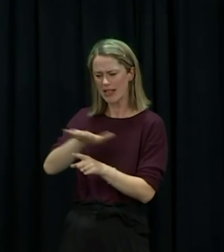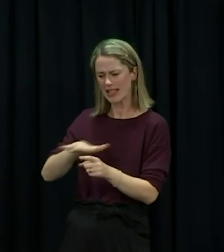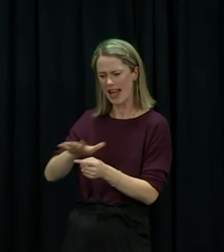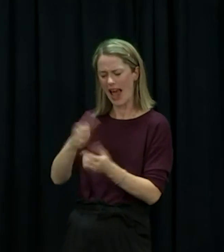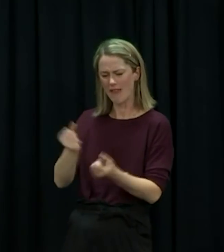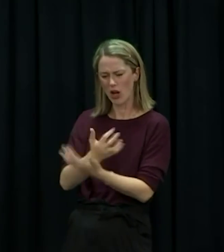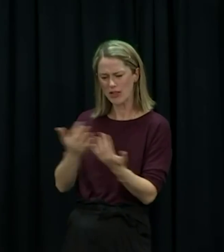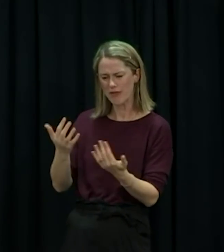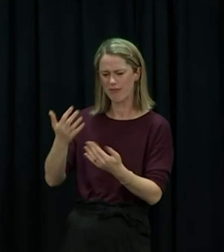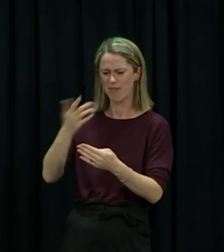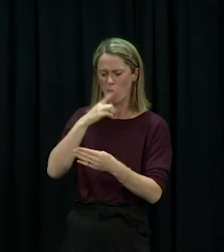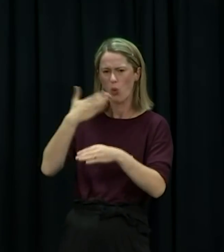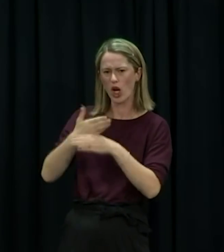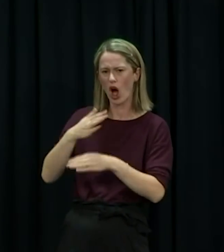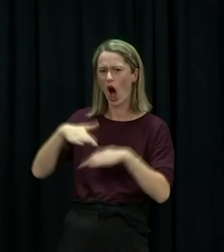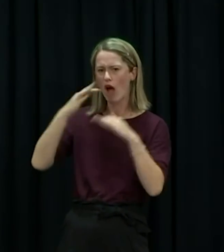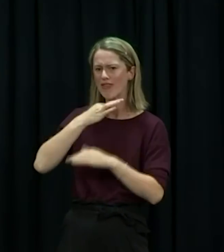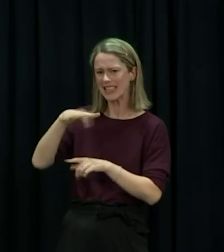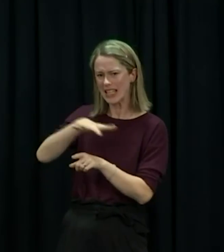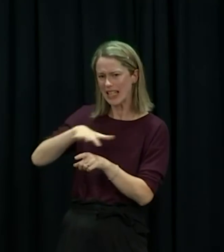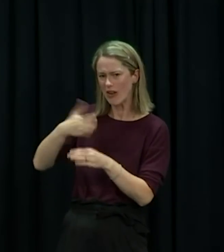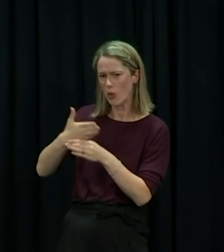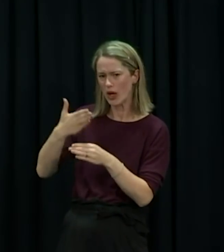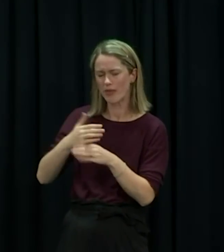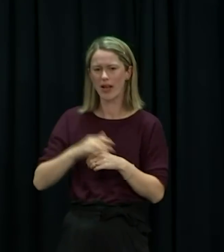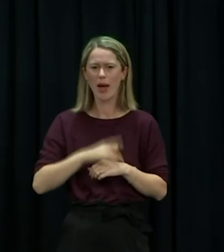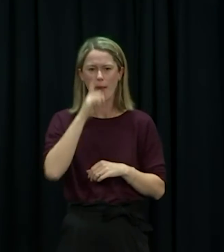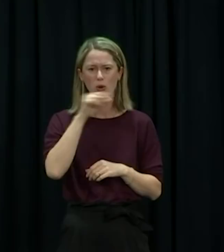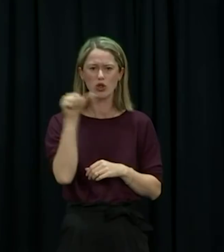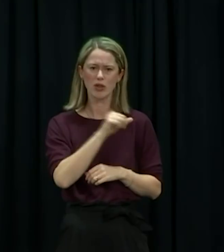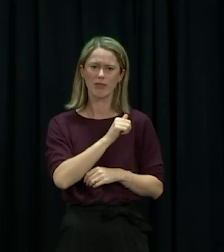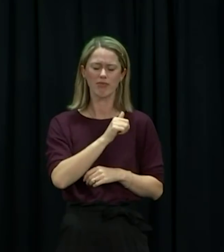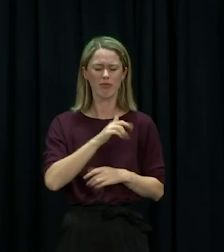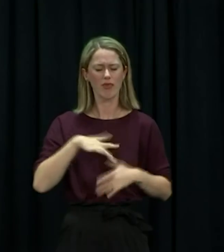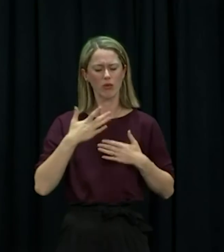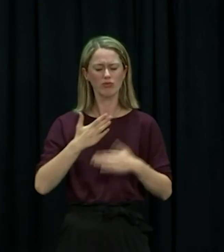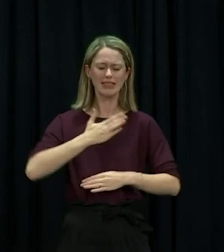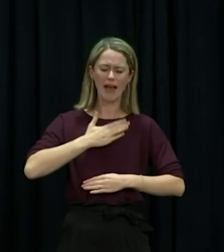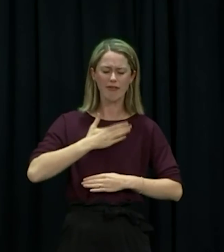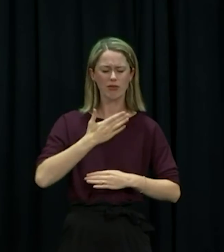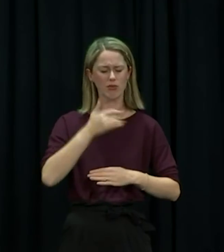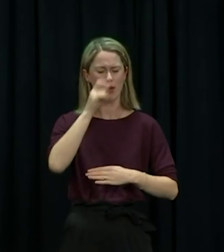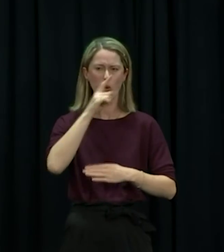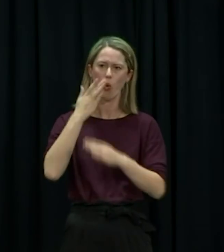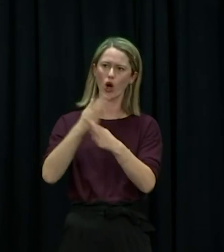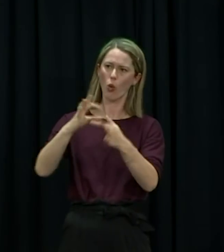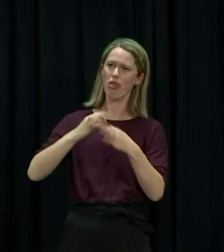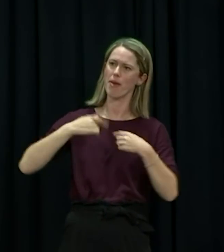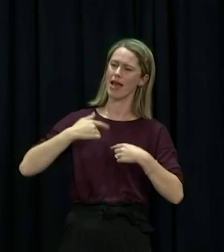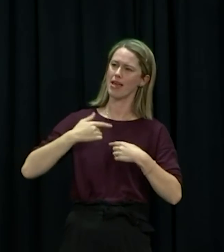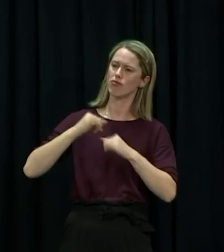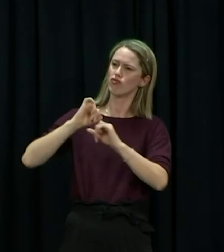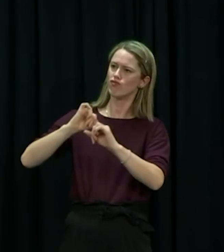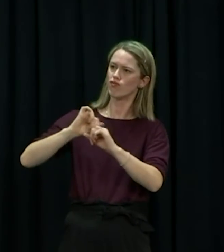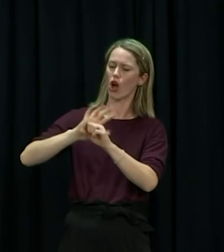of high-risk occupations. People have a reasonable expectation that our workforces are taking all reasonable precautions to prevent the